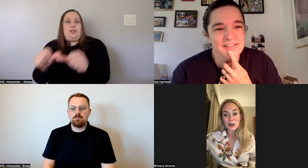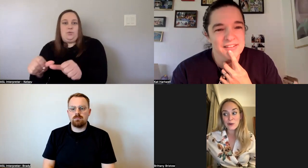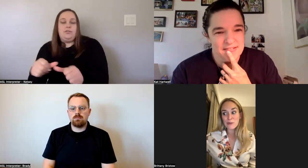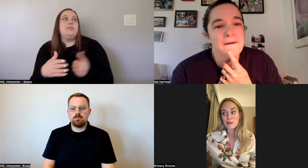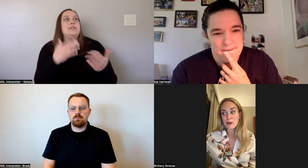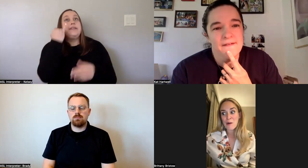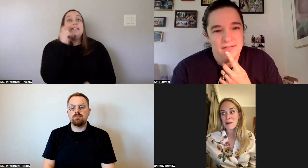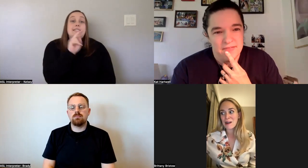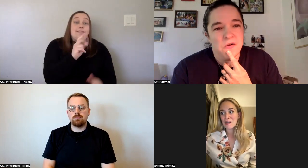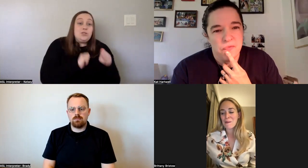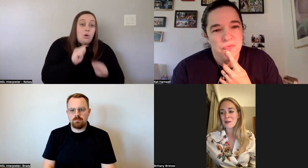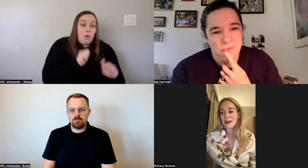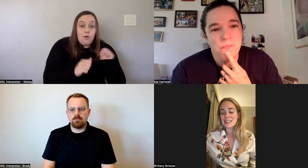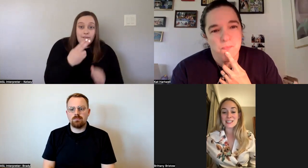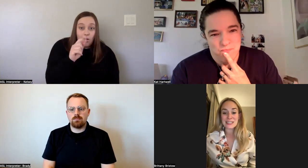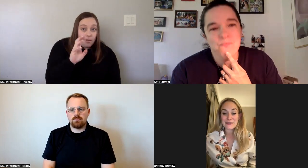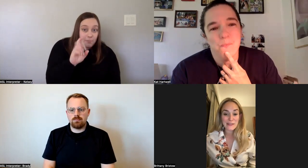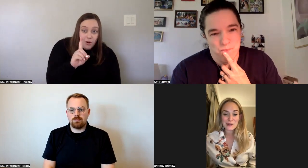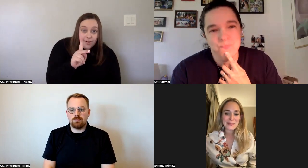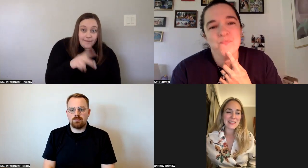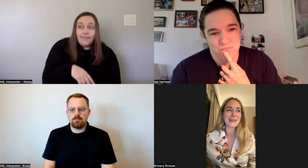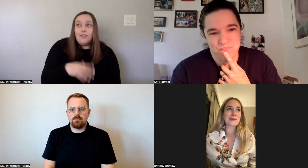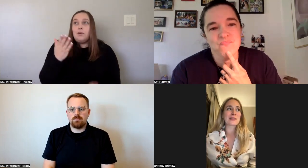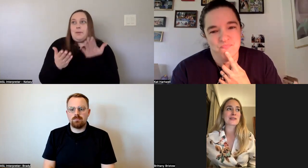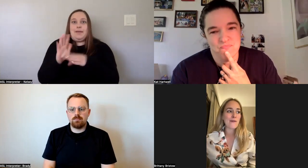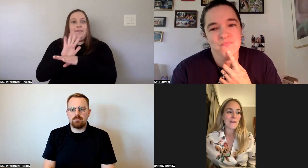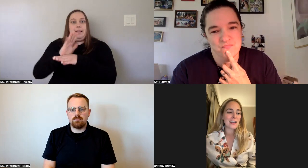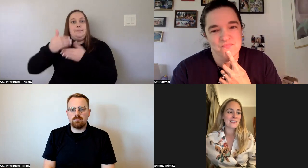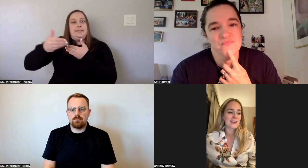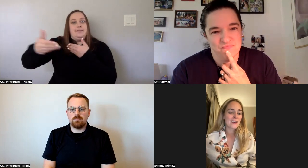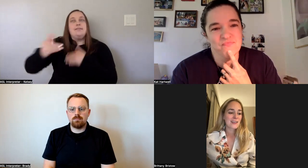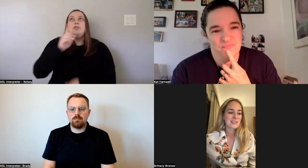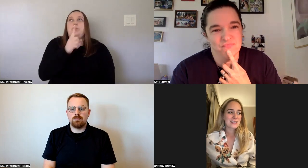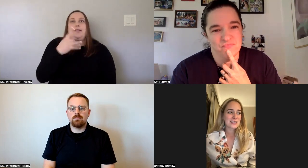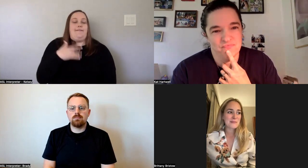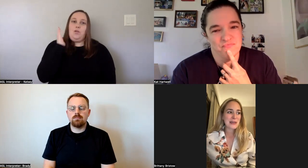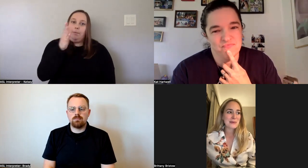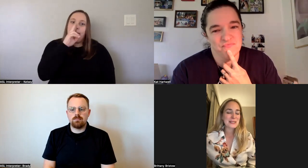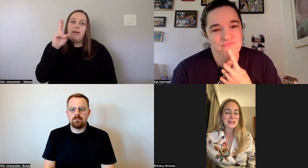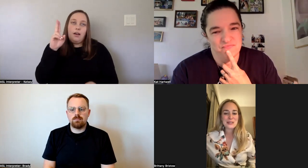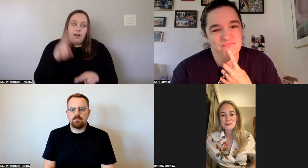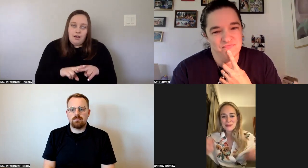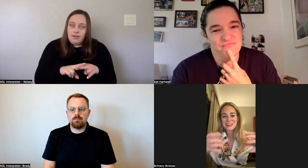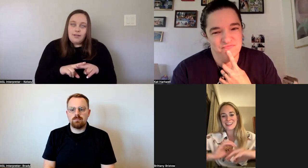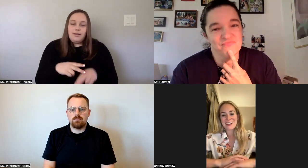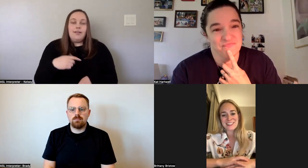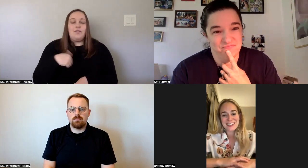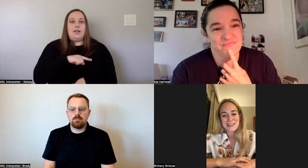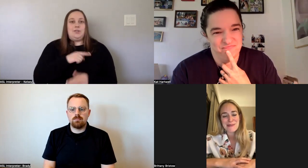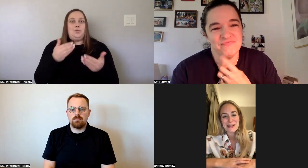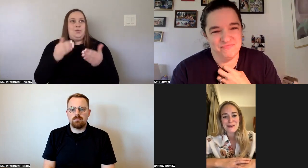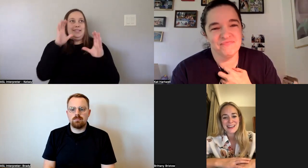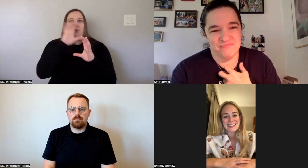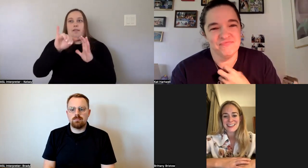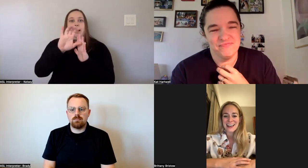TV show for Hallmark or a series of films. I think it would be so fun to be able to explore a character and